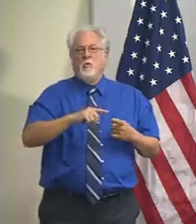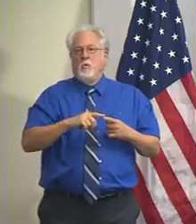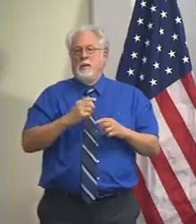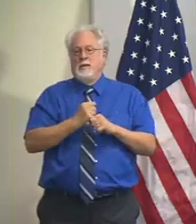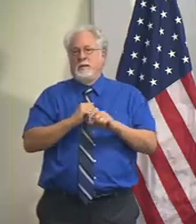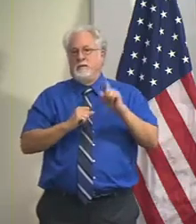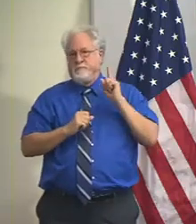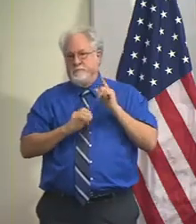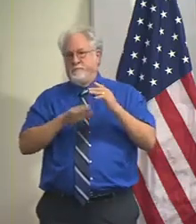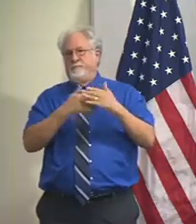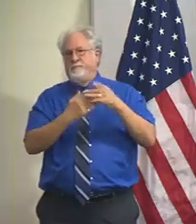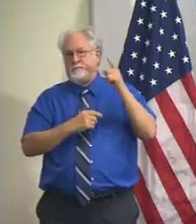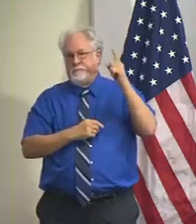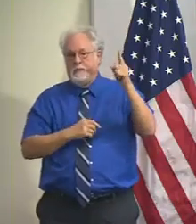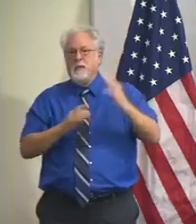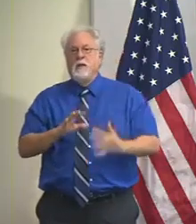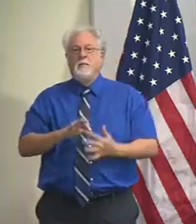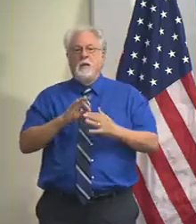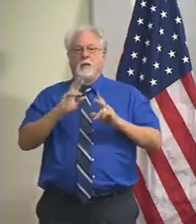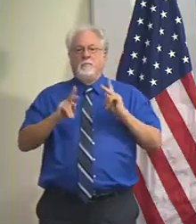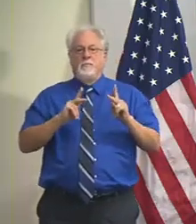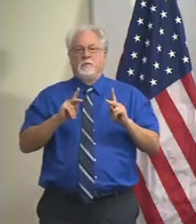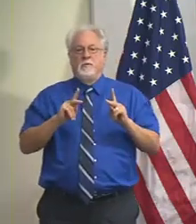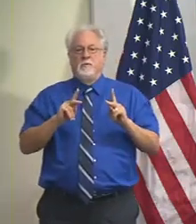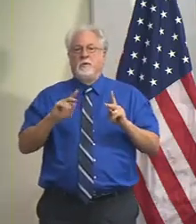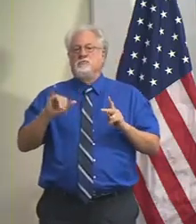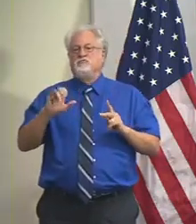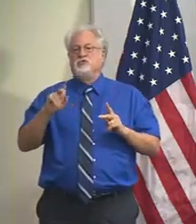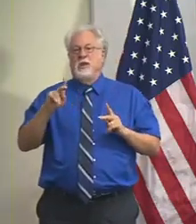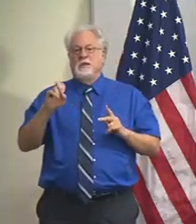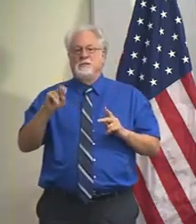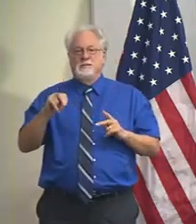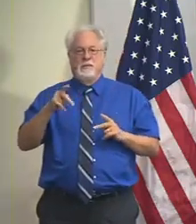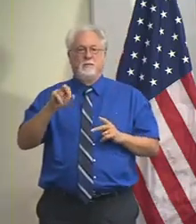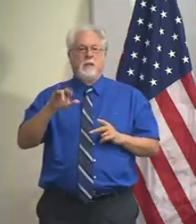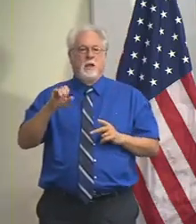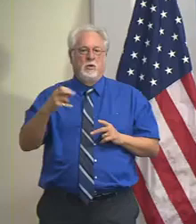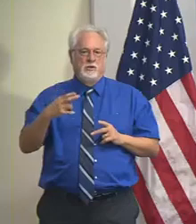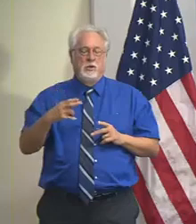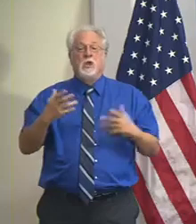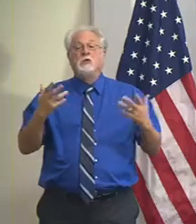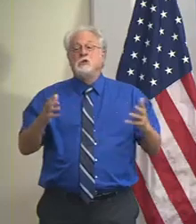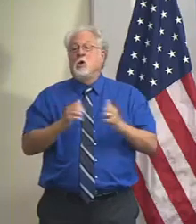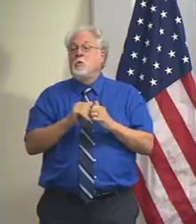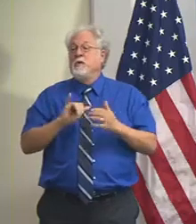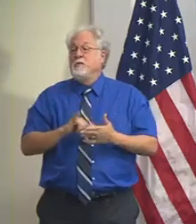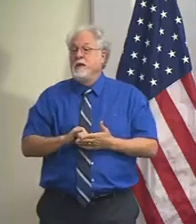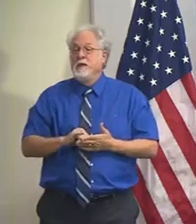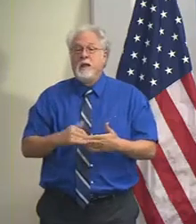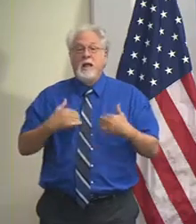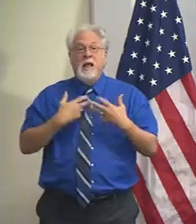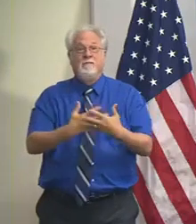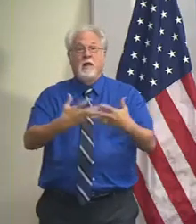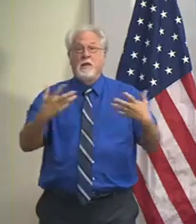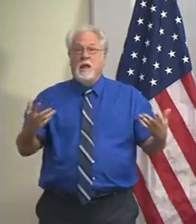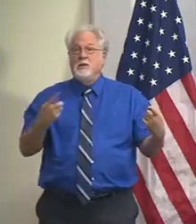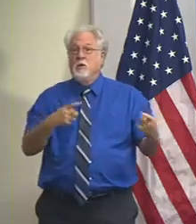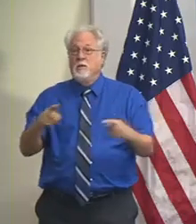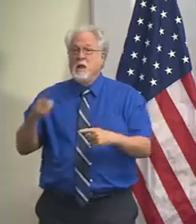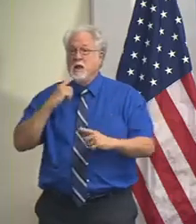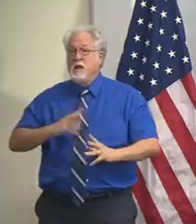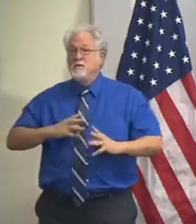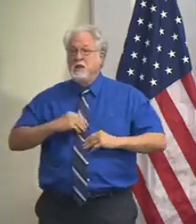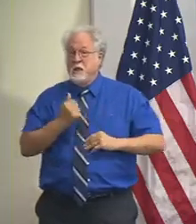there, especially focusing on Wynn and Jackson parishes. Okay, so with that, we've got a lot going on. I'll take